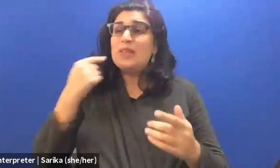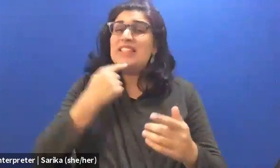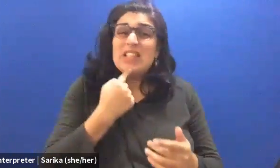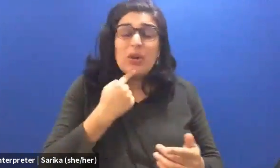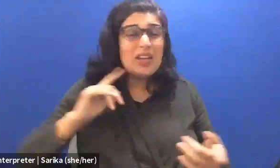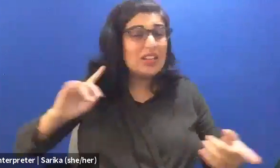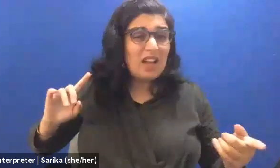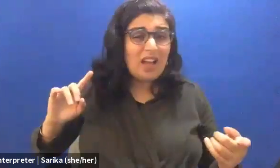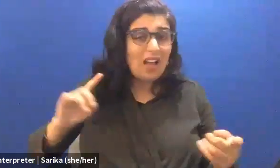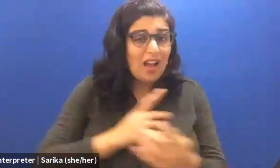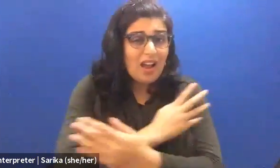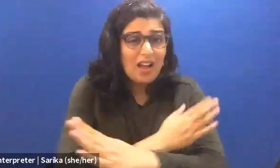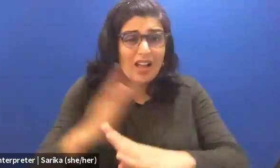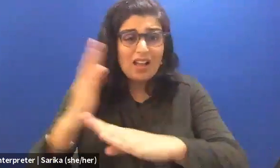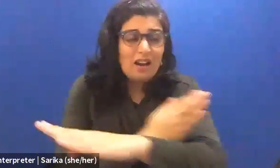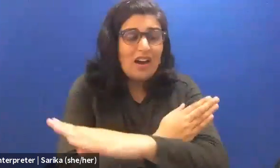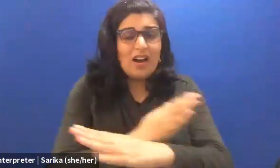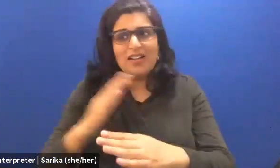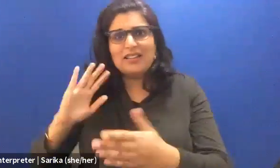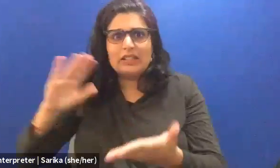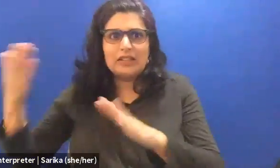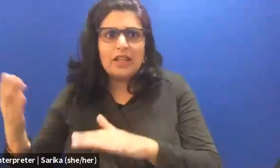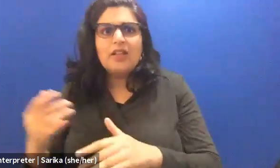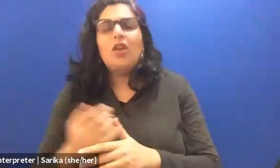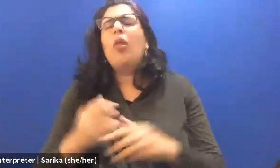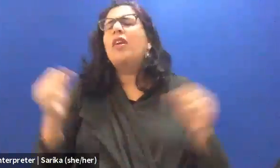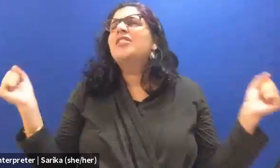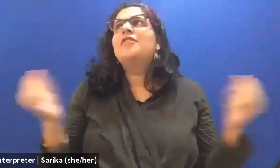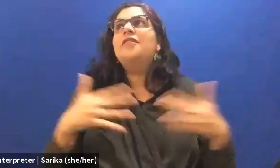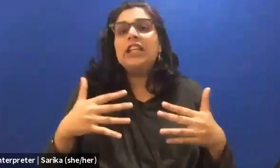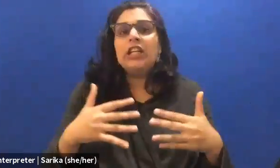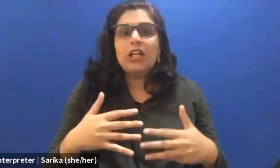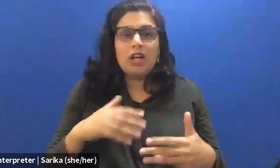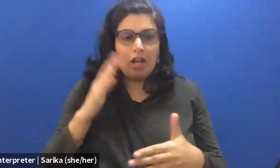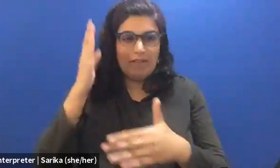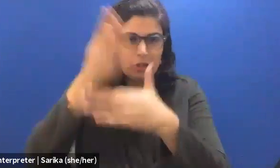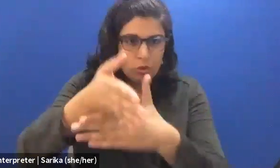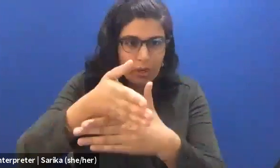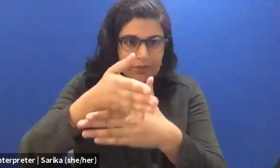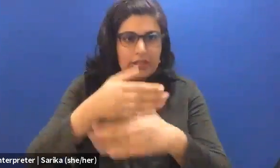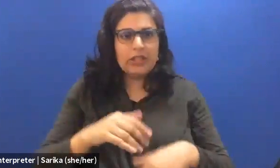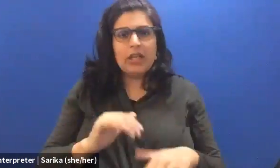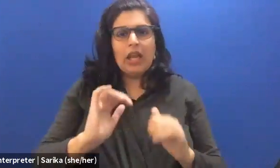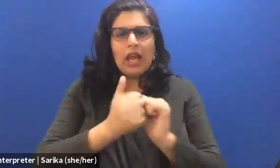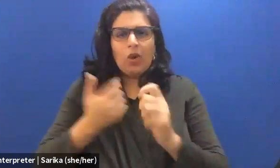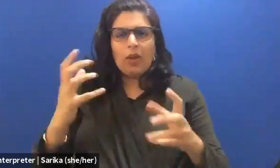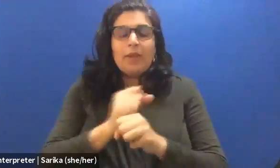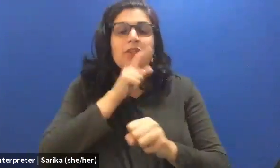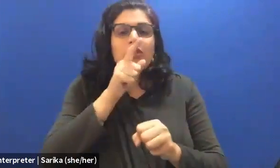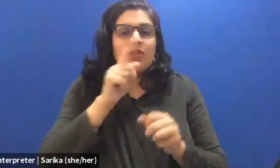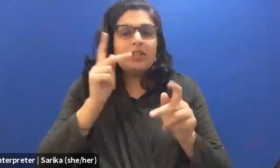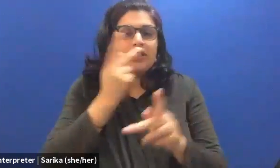the reasons that we kind of have fear of interrupting when we see things around us. So I guess that's what I'm thinking about, is how do we make sure to keep it